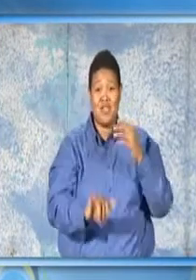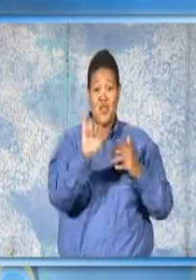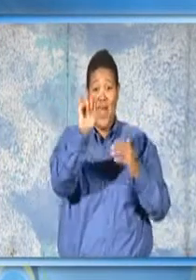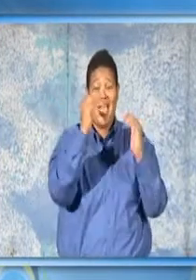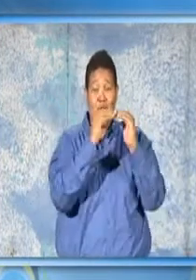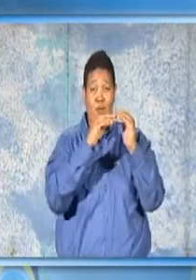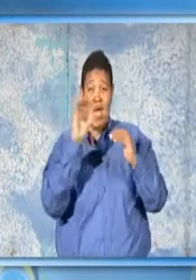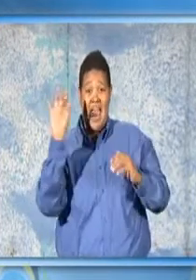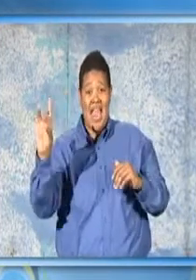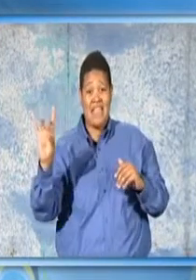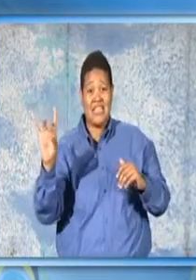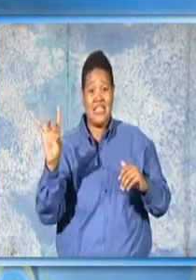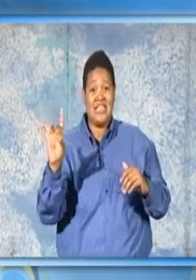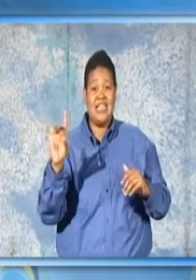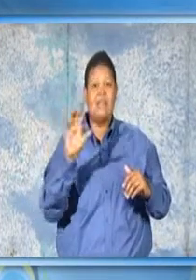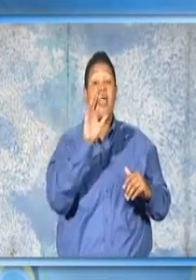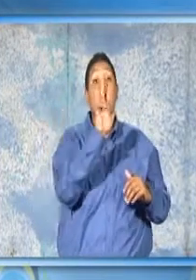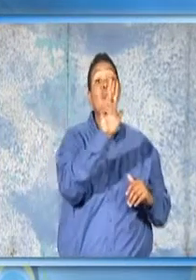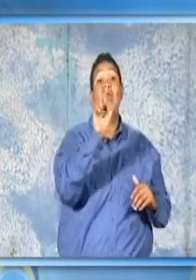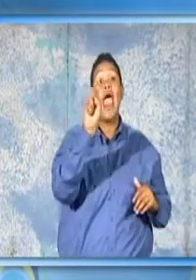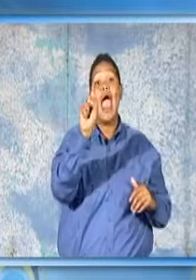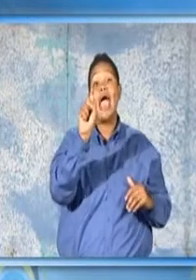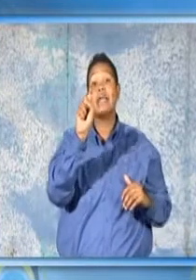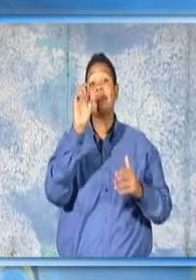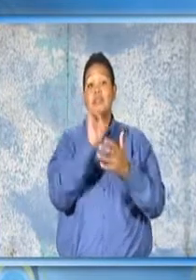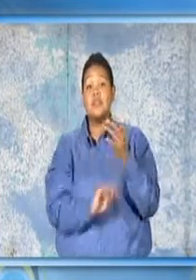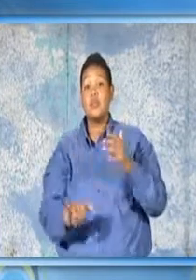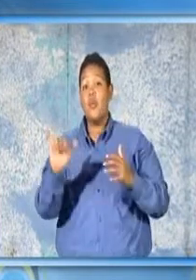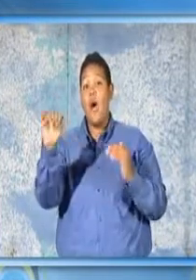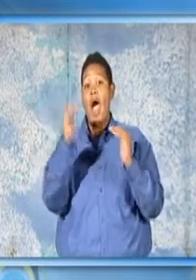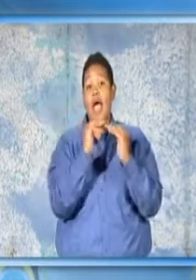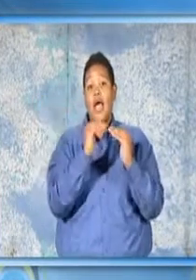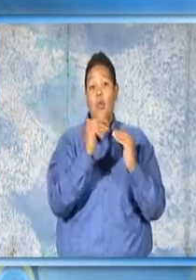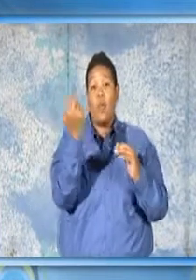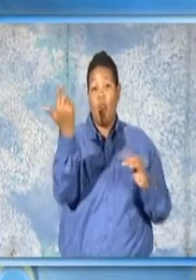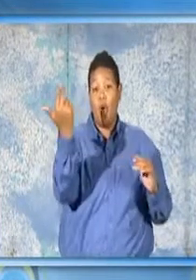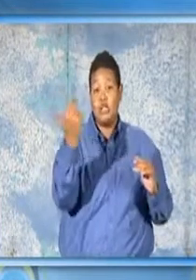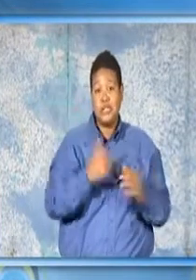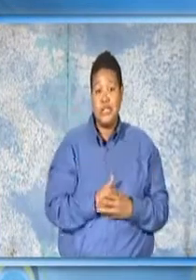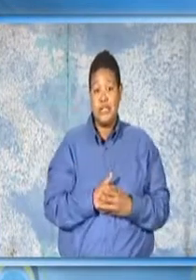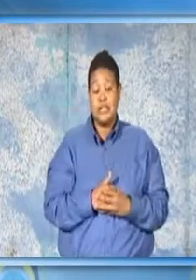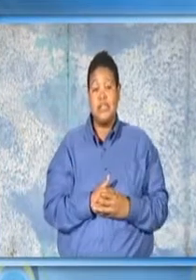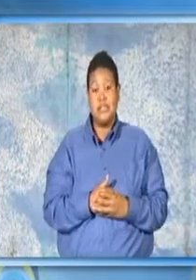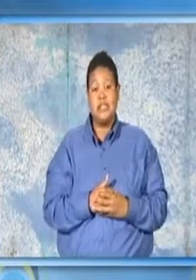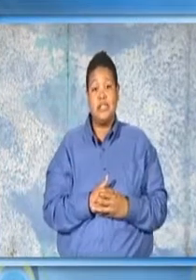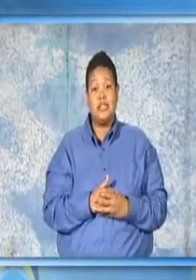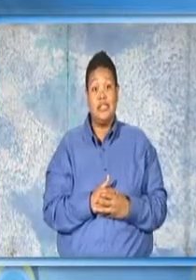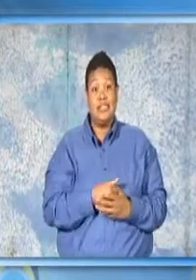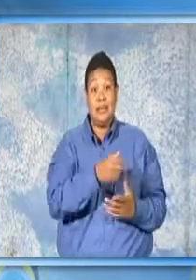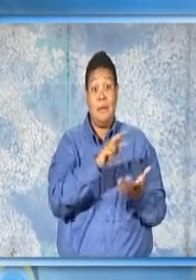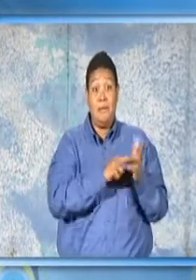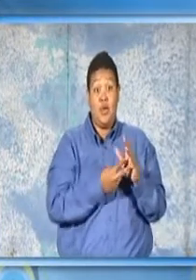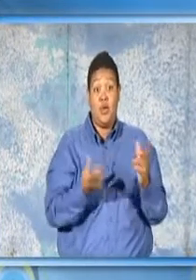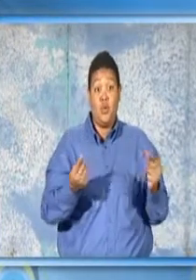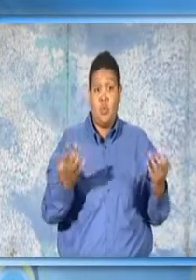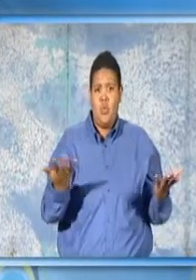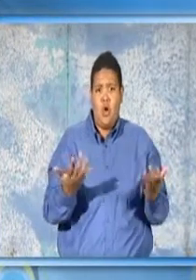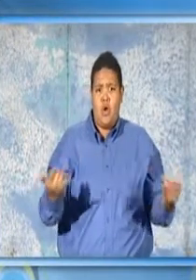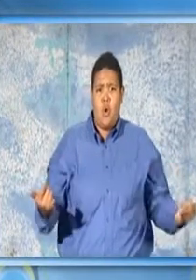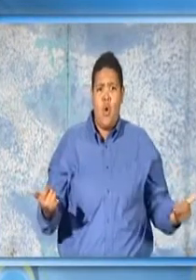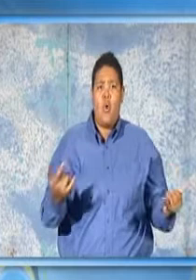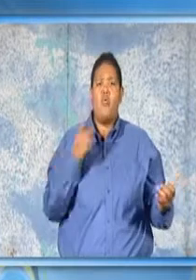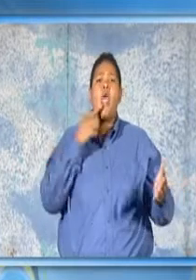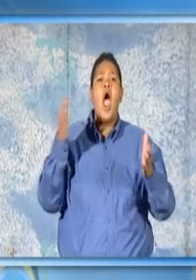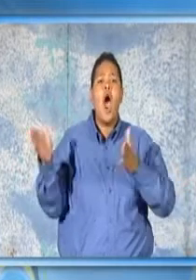y equals 8 and 3x minus y equals 13, in this case, we can